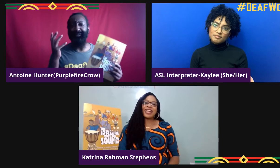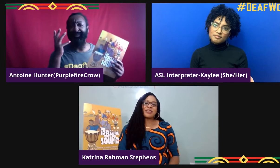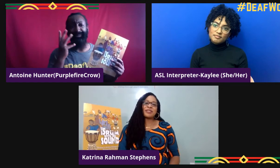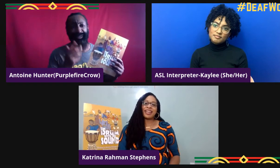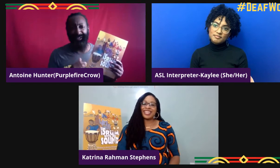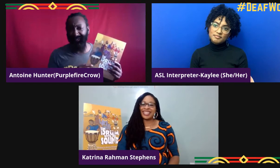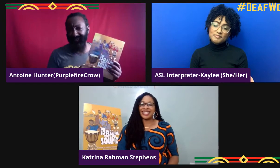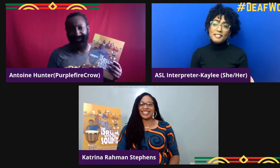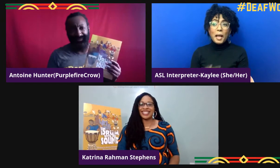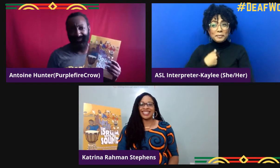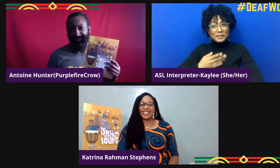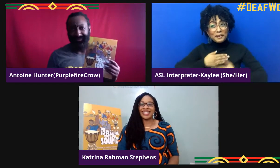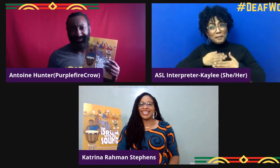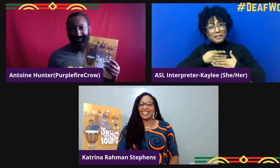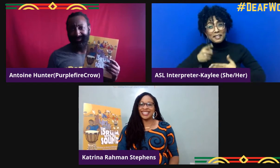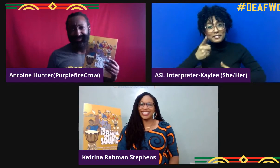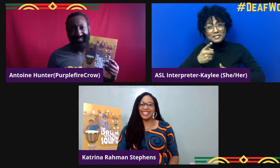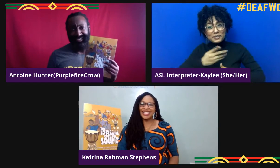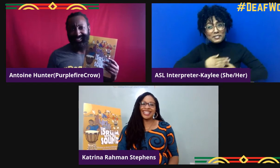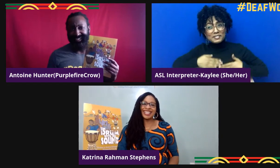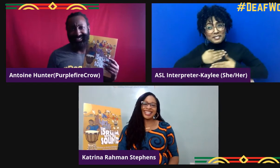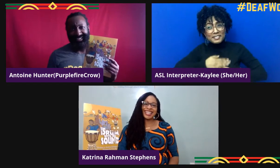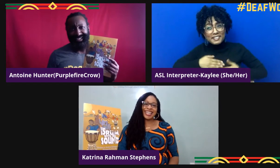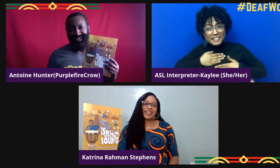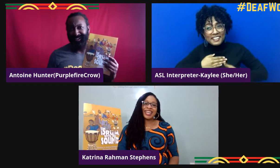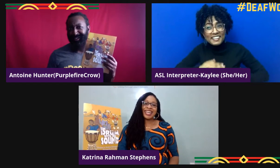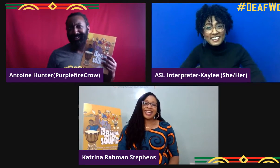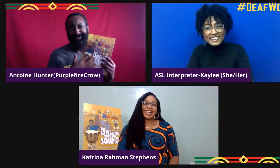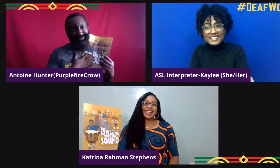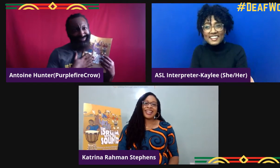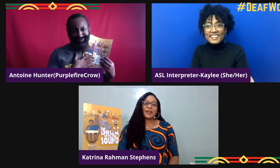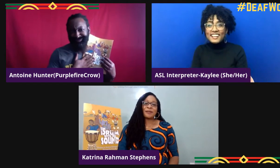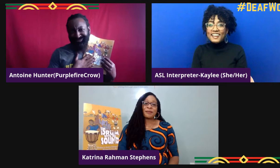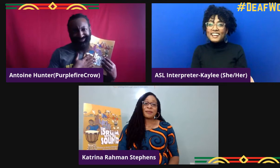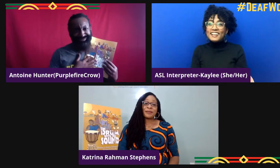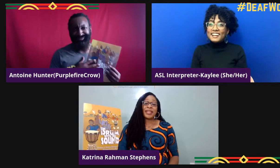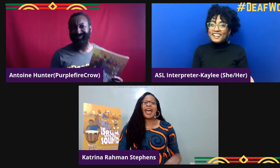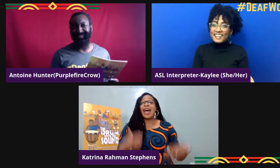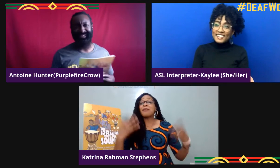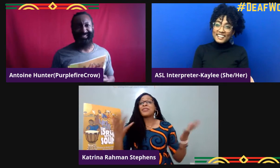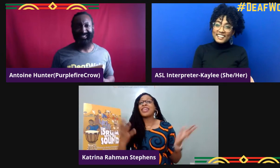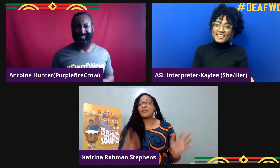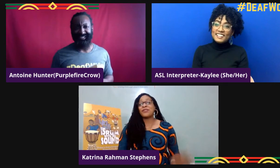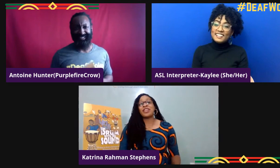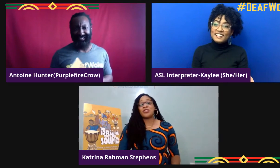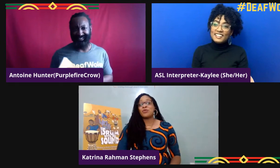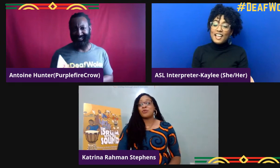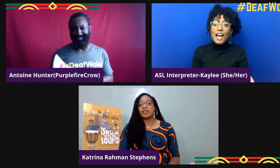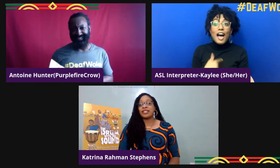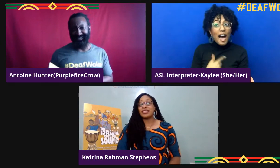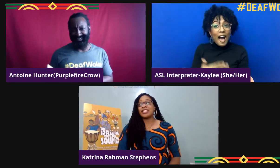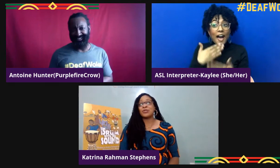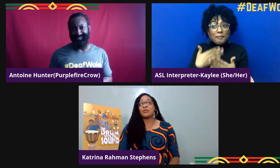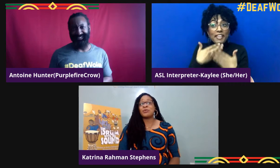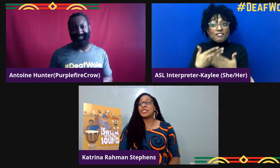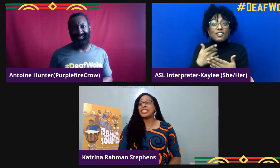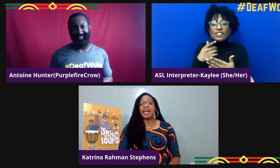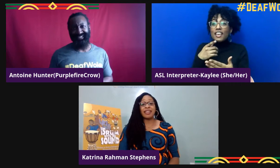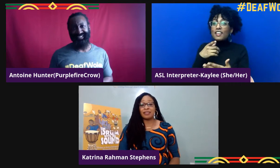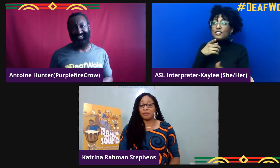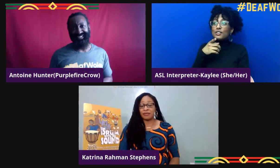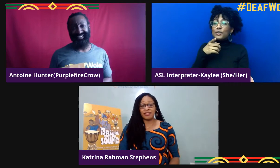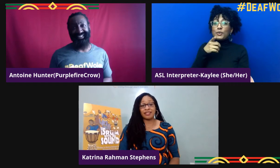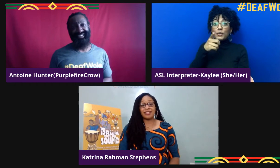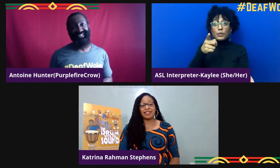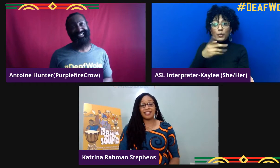I'm glad you like it. It's beautiful. I'm thankful that you were willing to